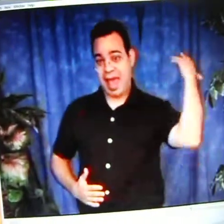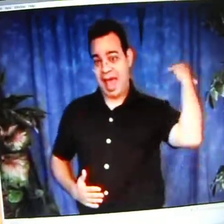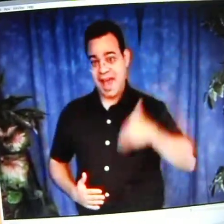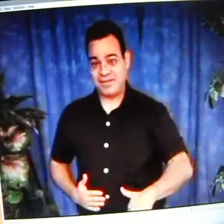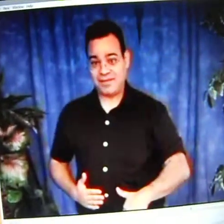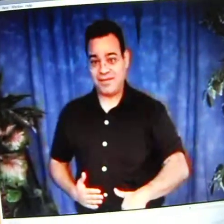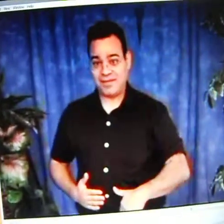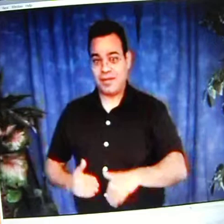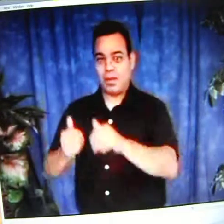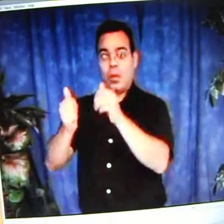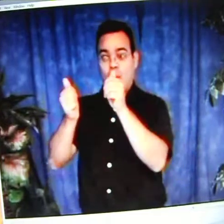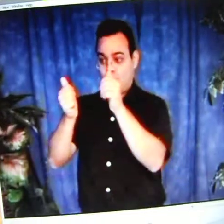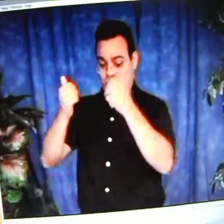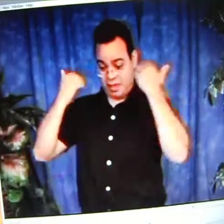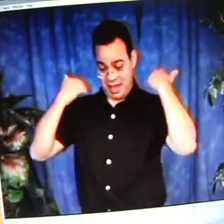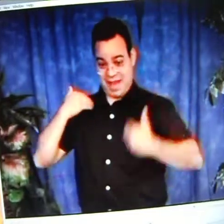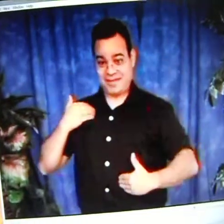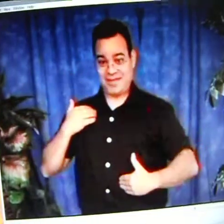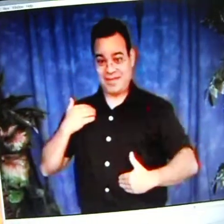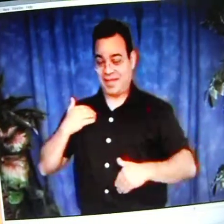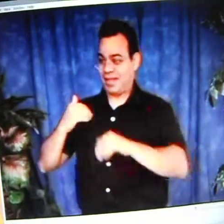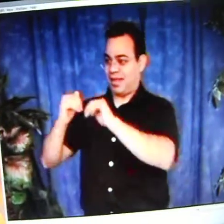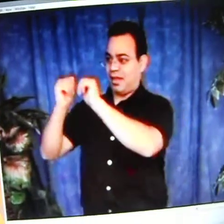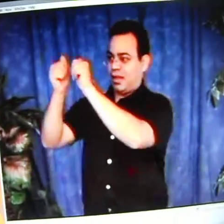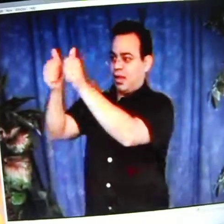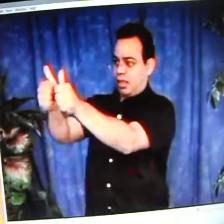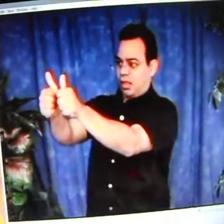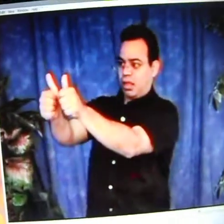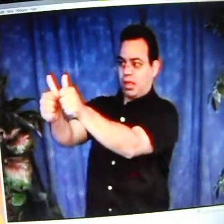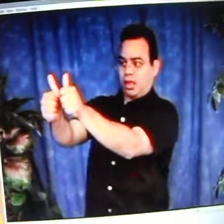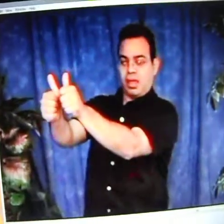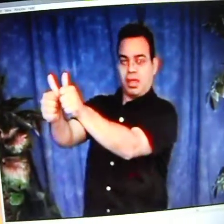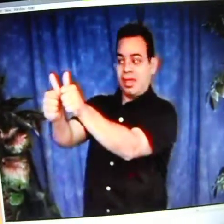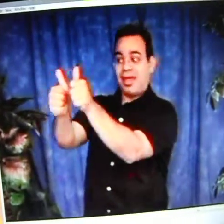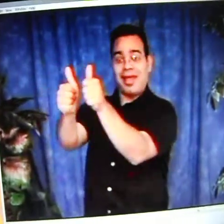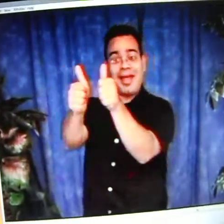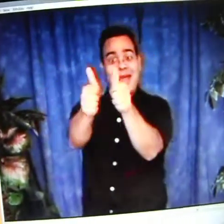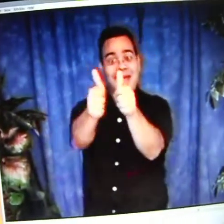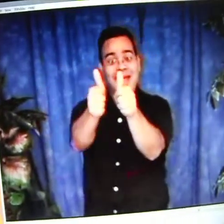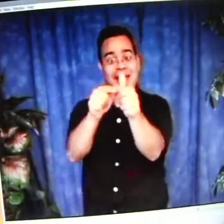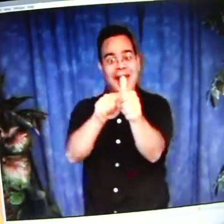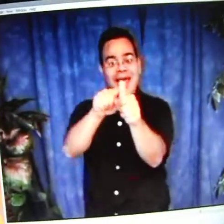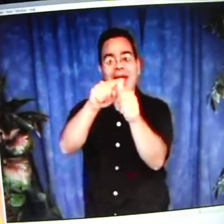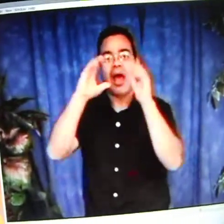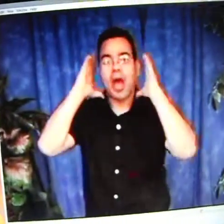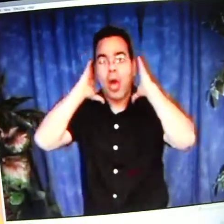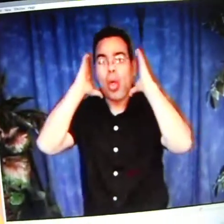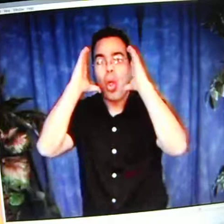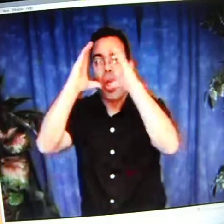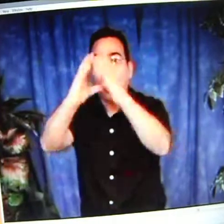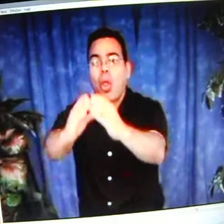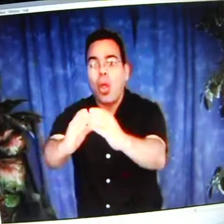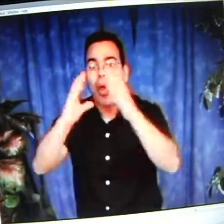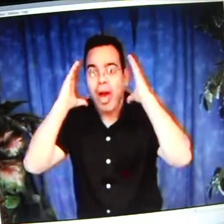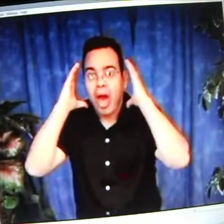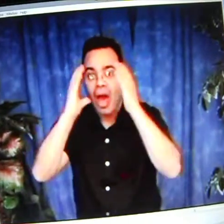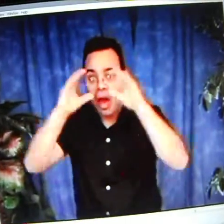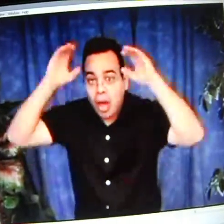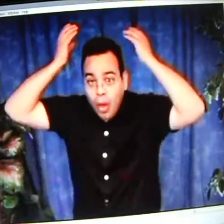And you could tell the body was heavy, and it was kind of sliced, but it was weighing down the back of the truck.